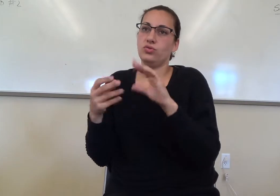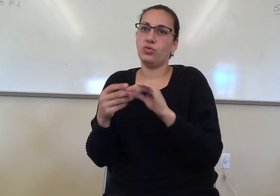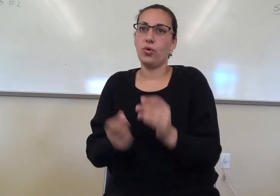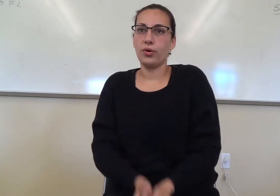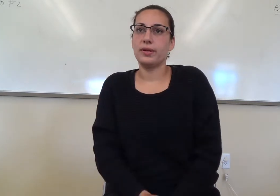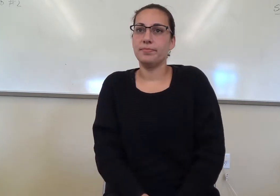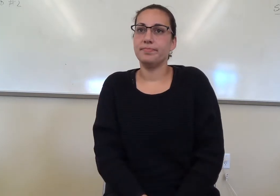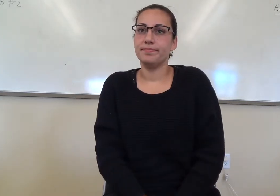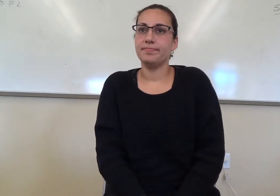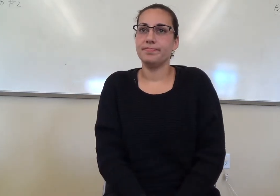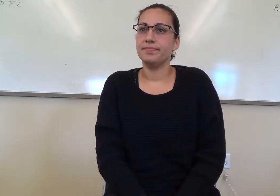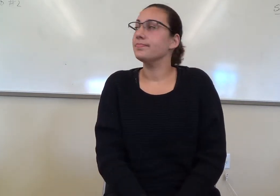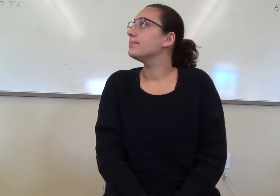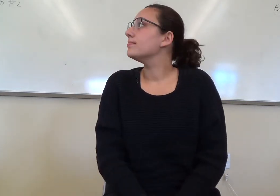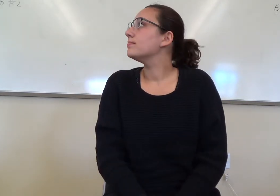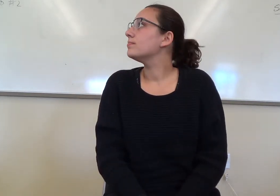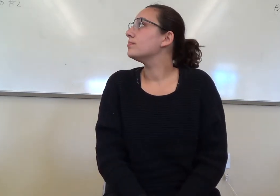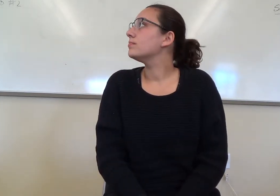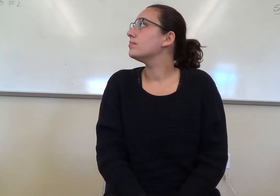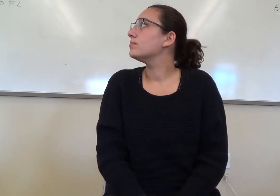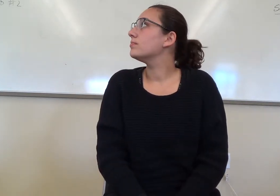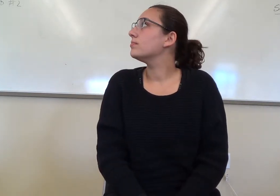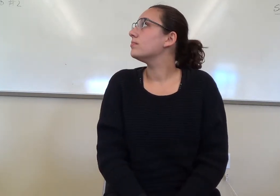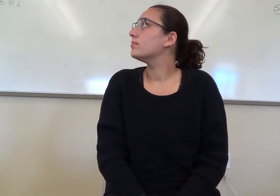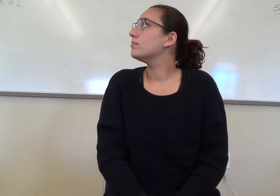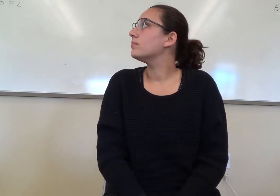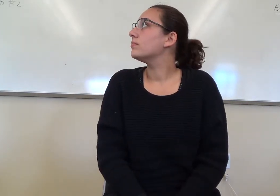So what's our